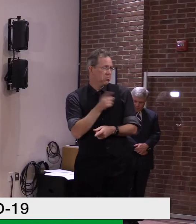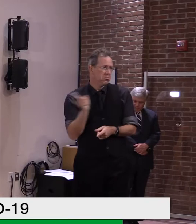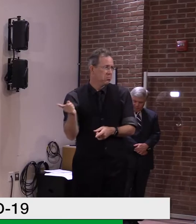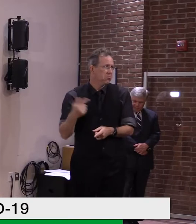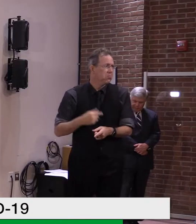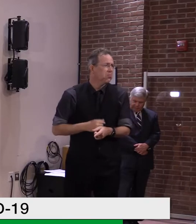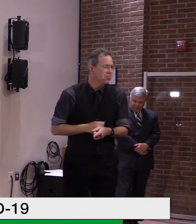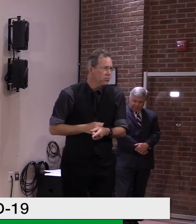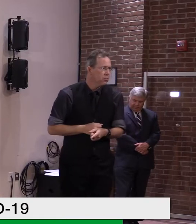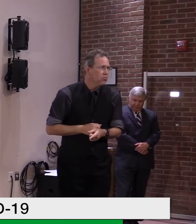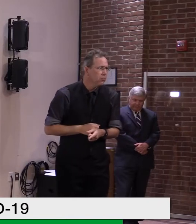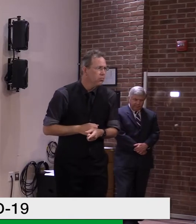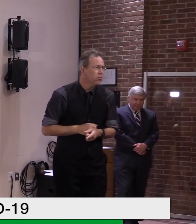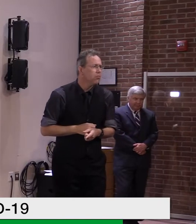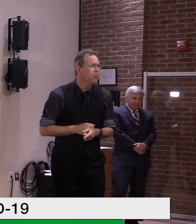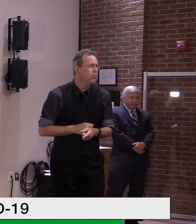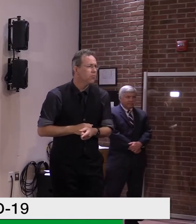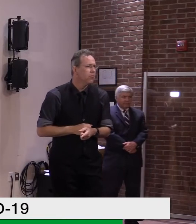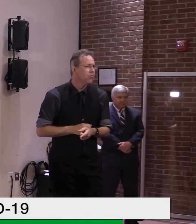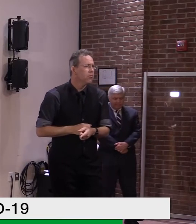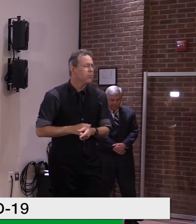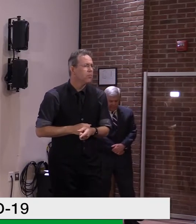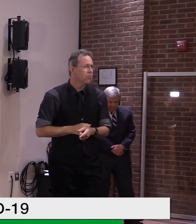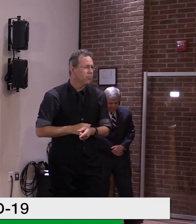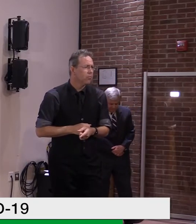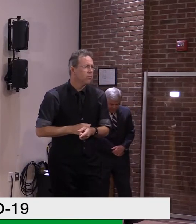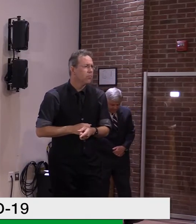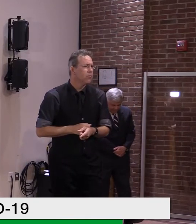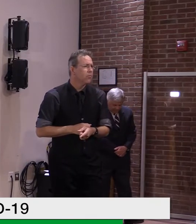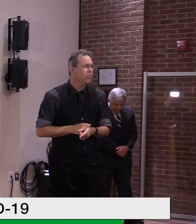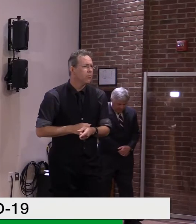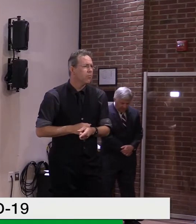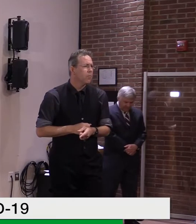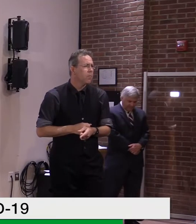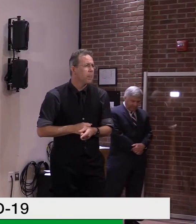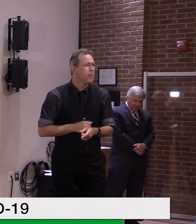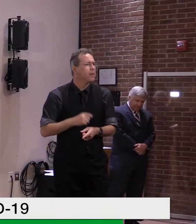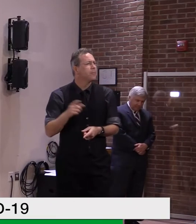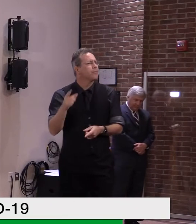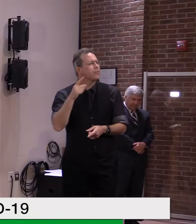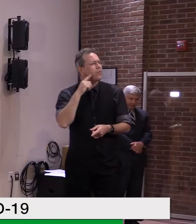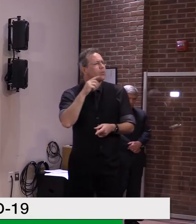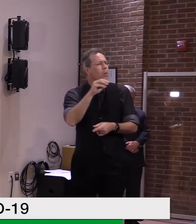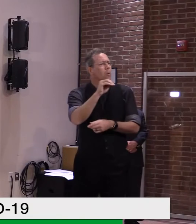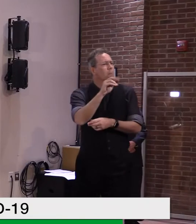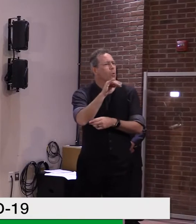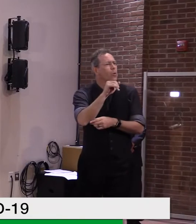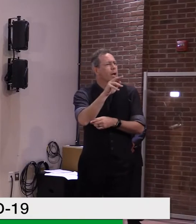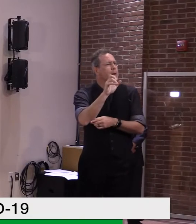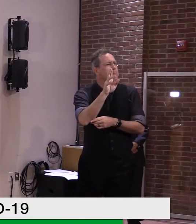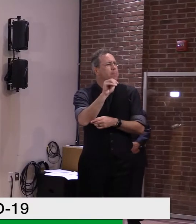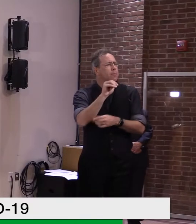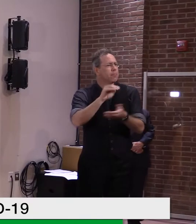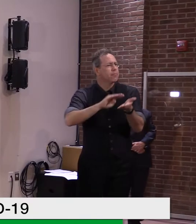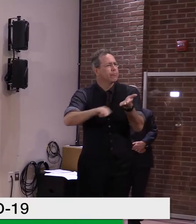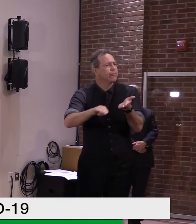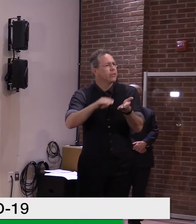lift 30 days after you rescind the emergency order in the state. And I'm